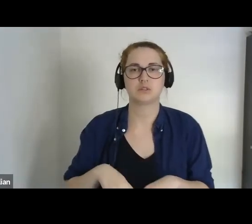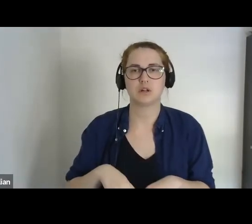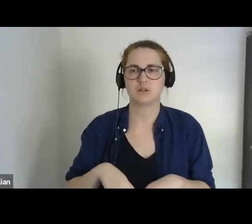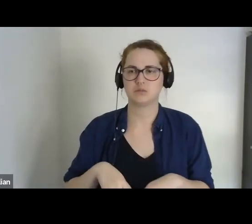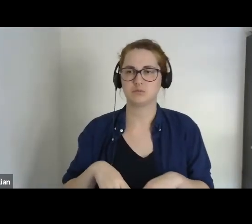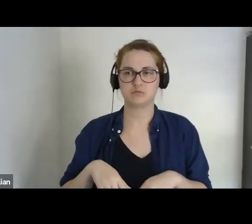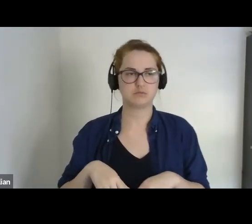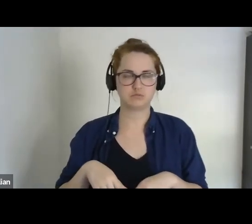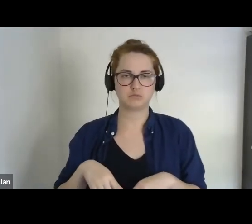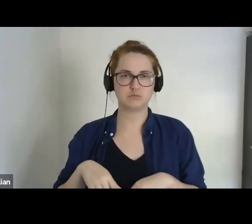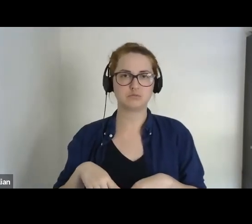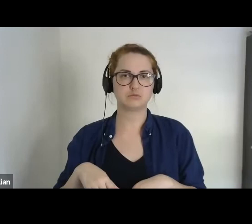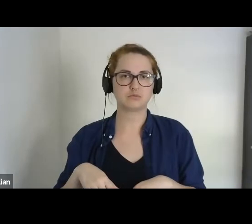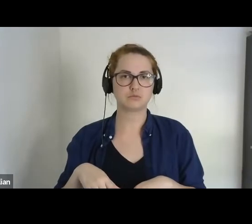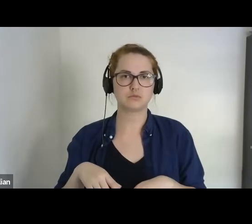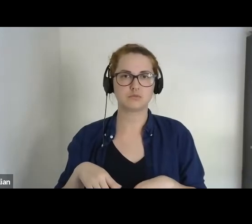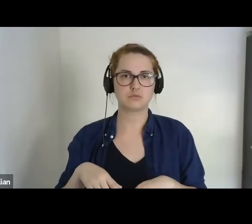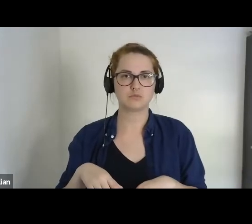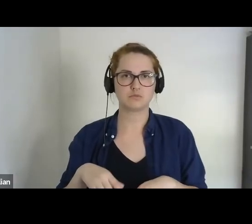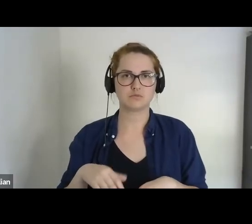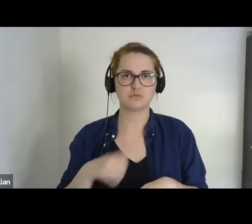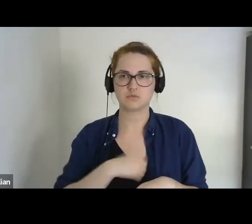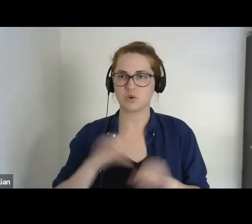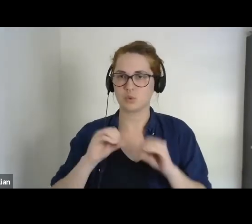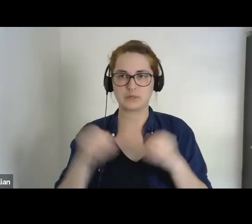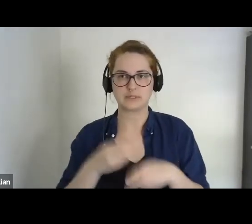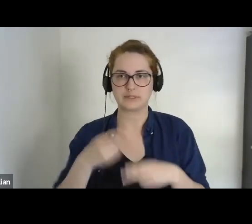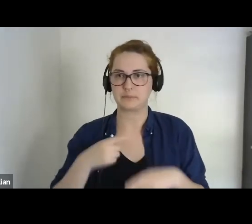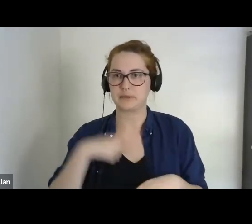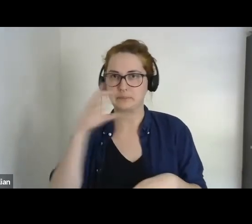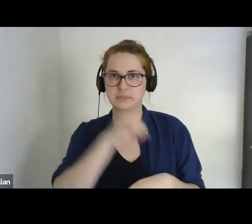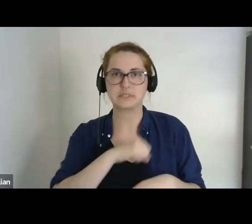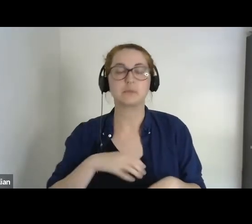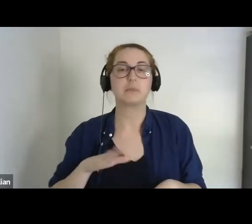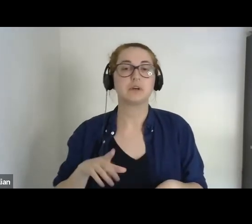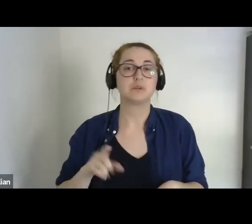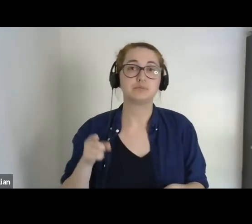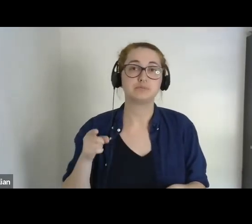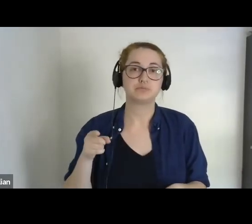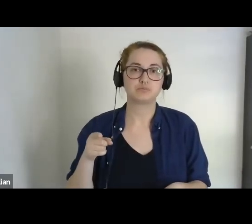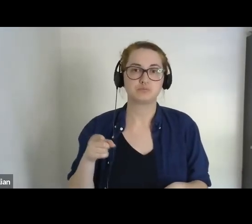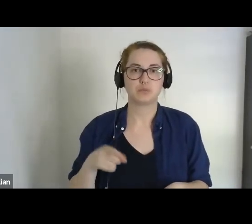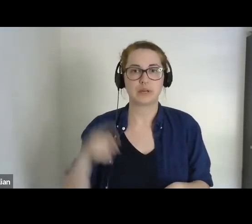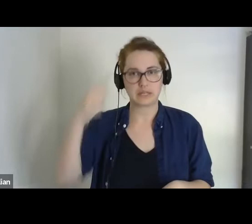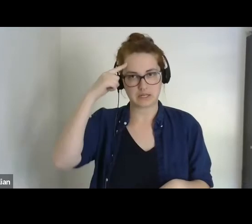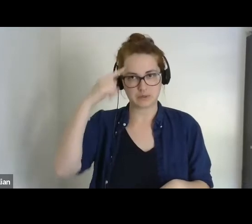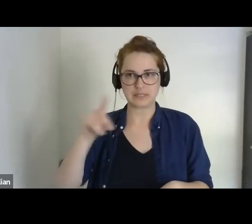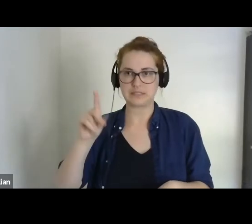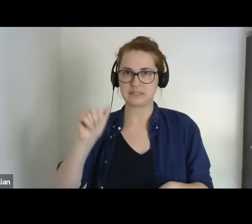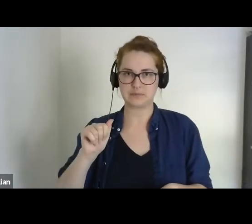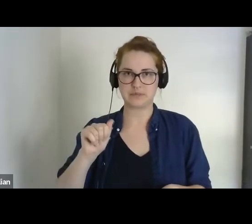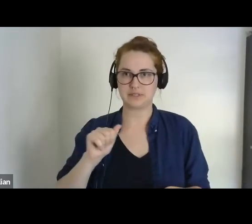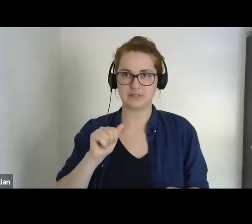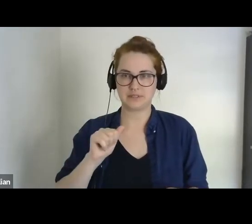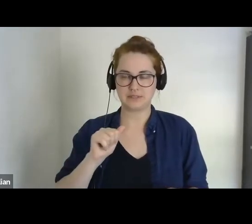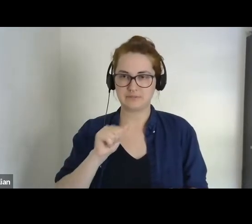importance of this term, where intellectual disability is not an inherent condition, but sometimes you just